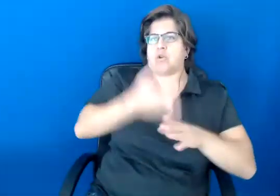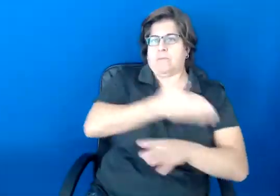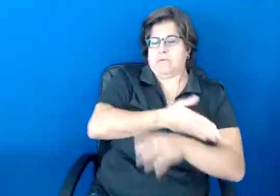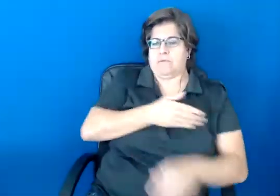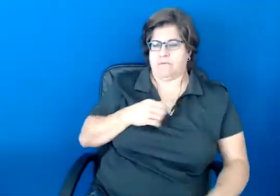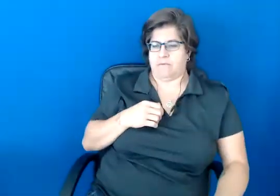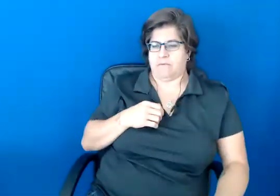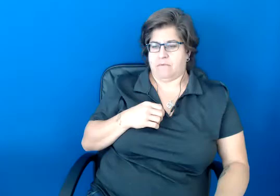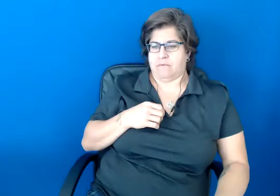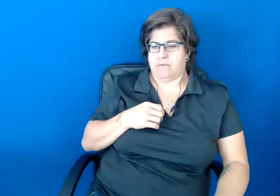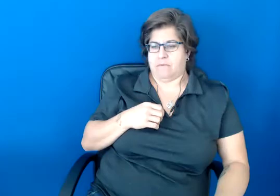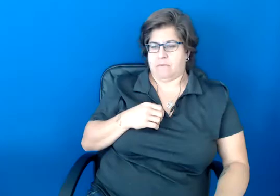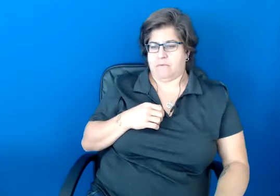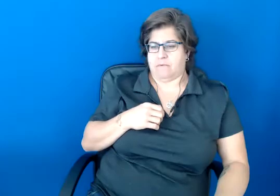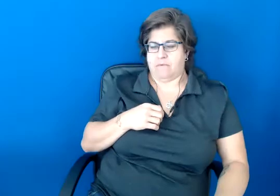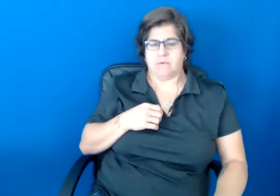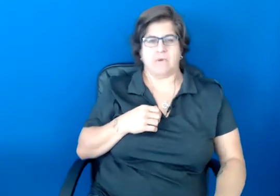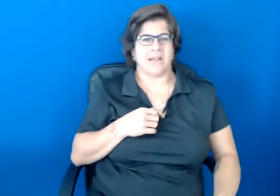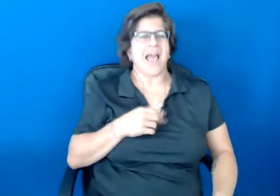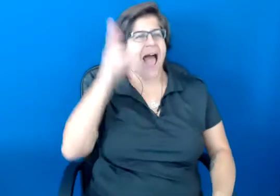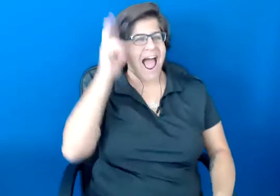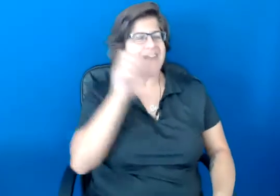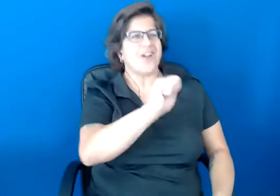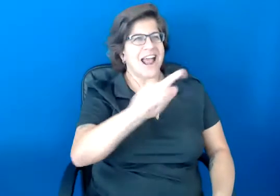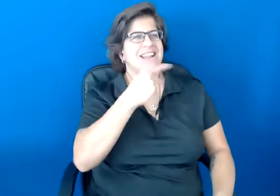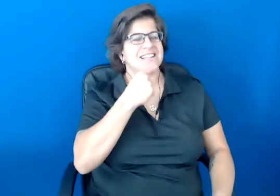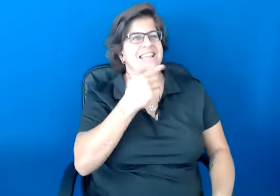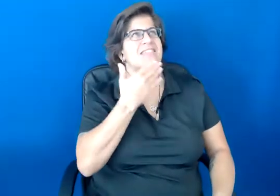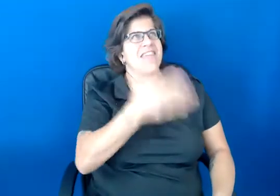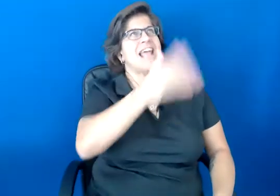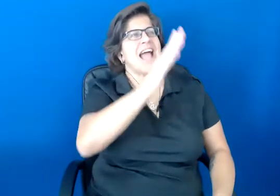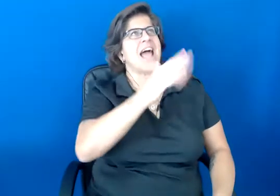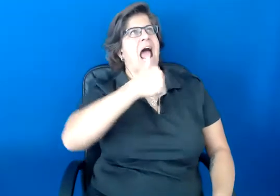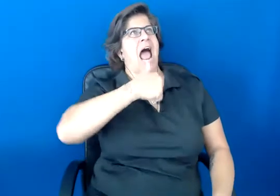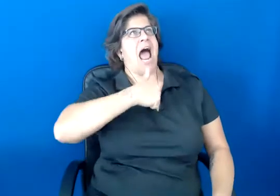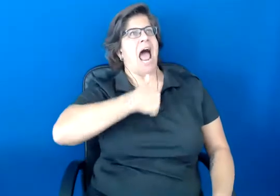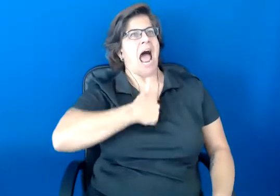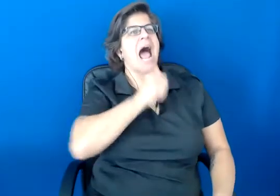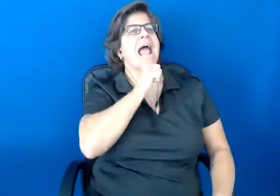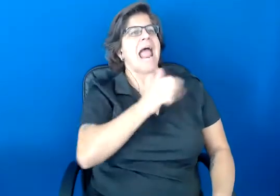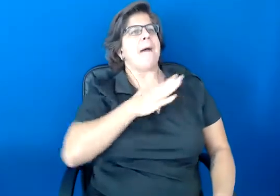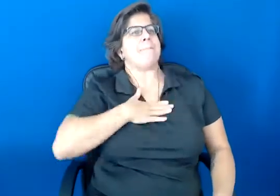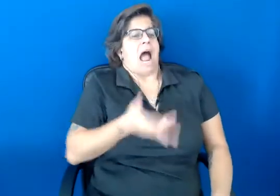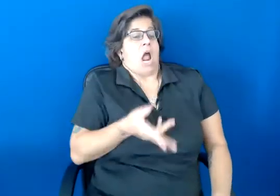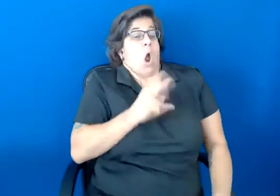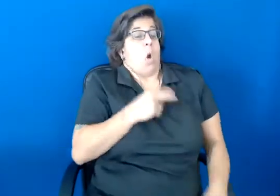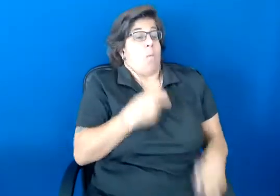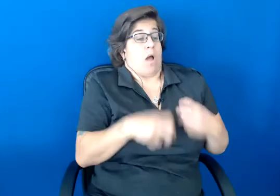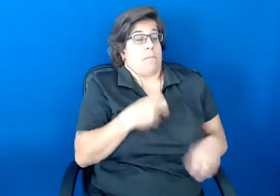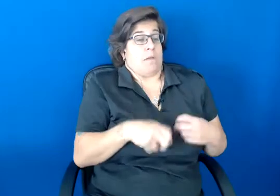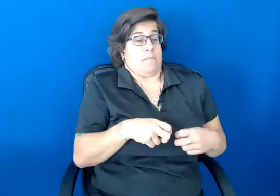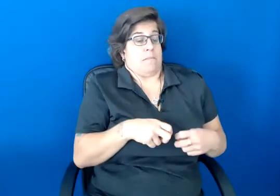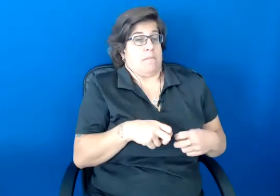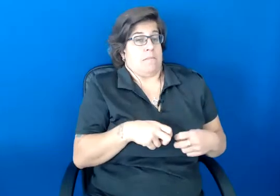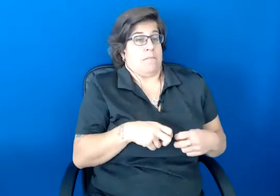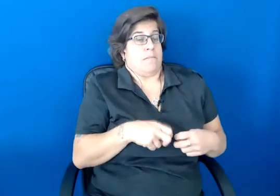I've heard it said in Al-Anon that, thank God I am my own problem, because if I'm not the problem and you are the problem, then